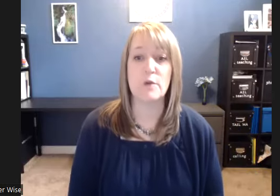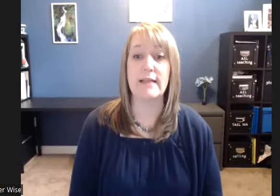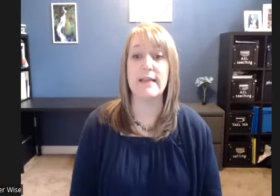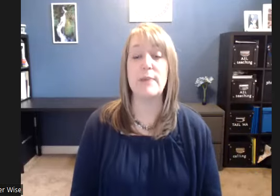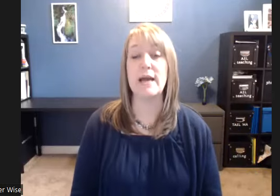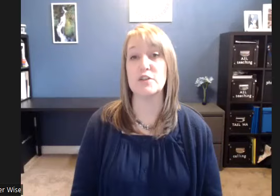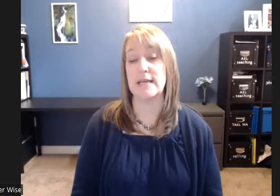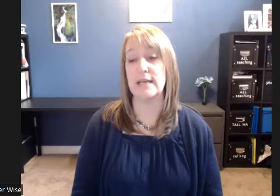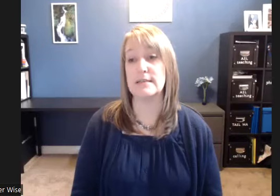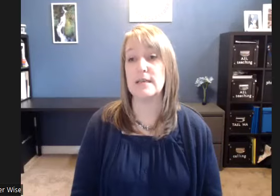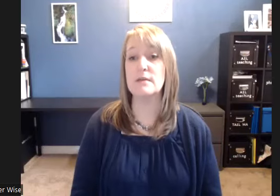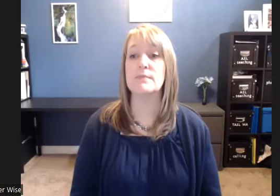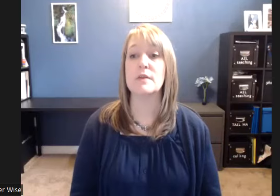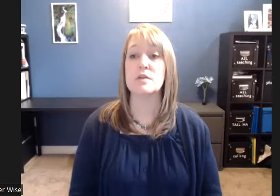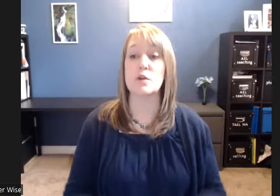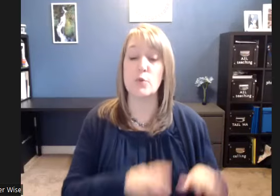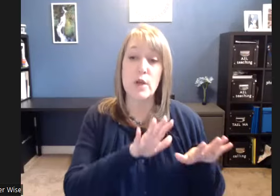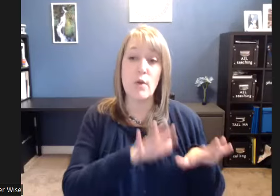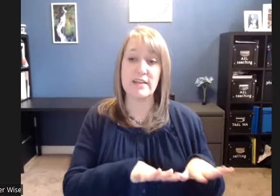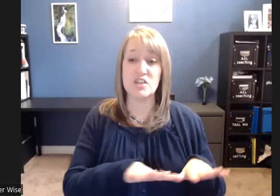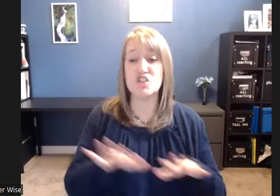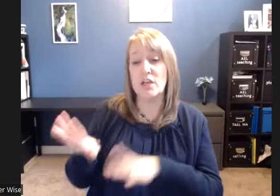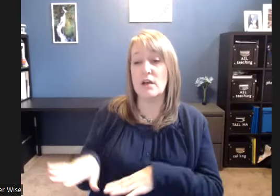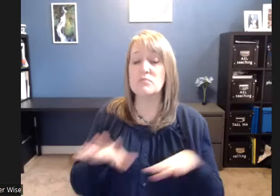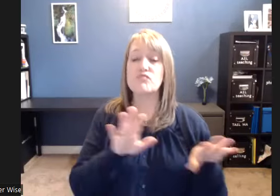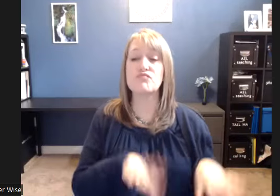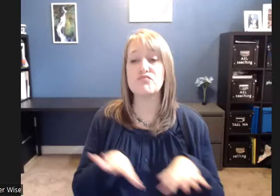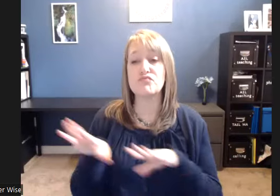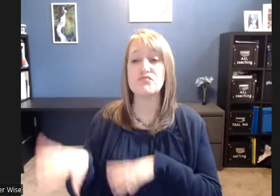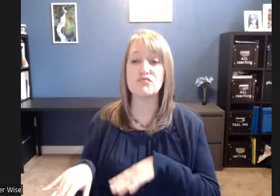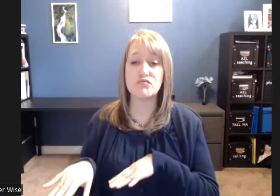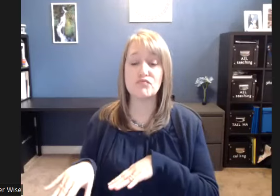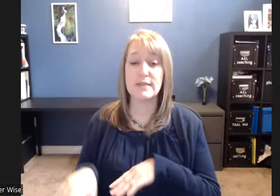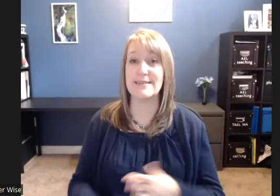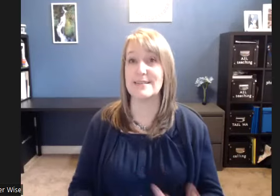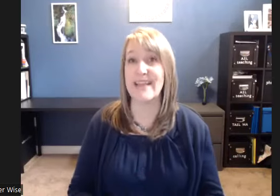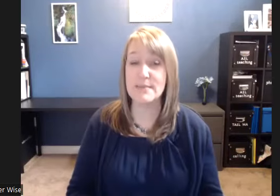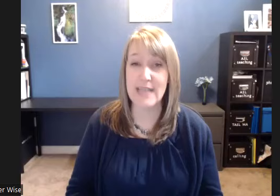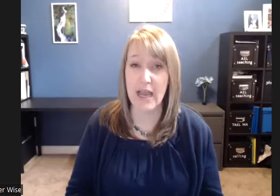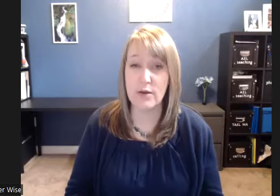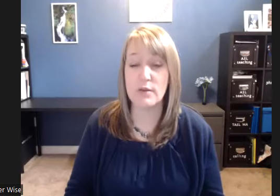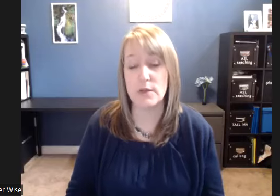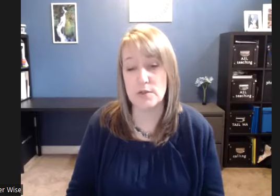Okay, laid back or take it easy. So we know like to chill. It's the same sign, only when used as